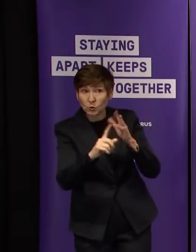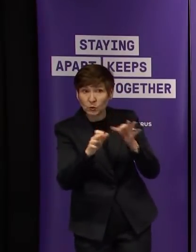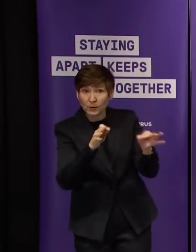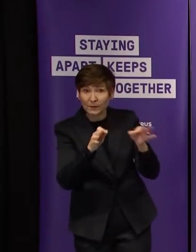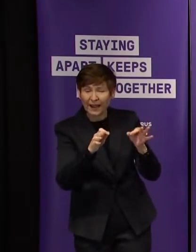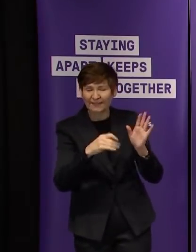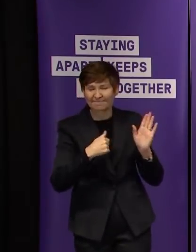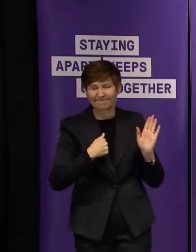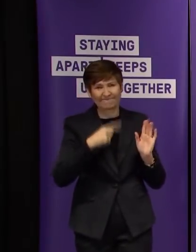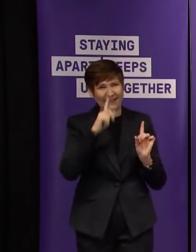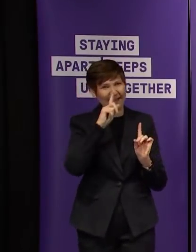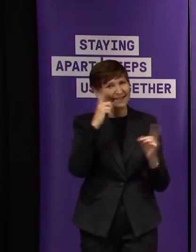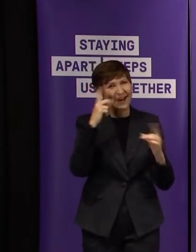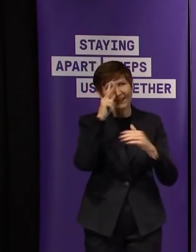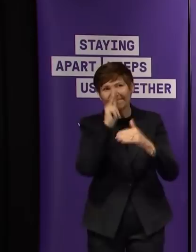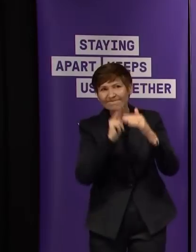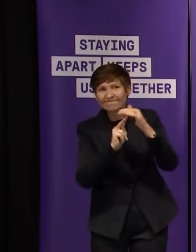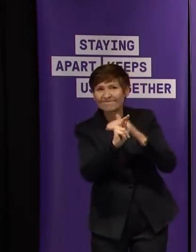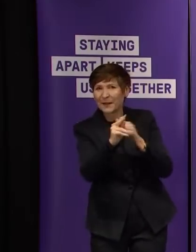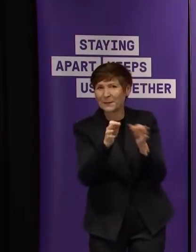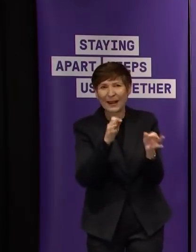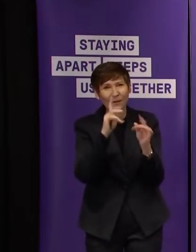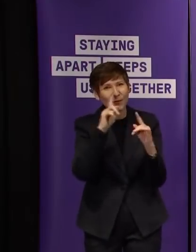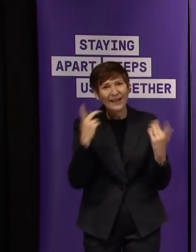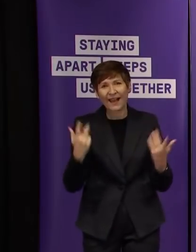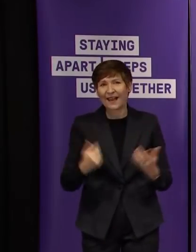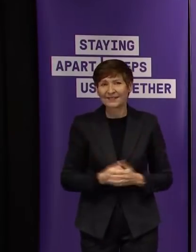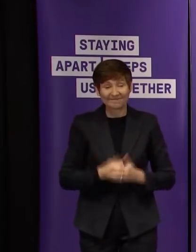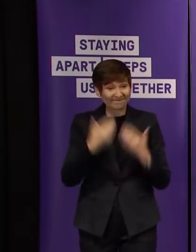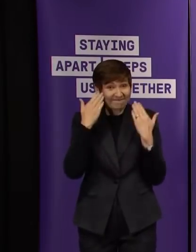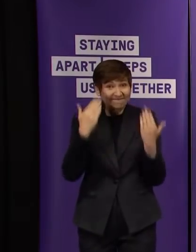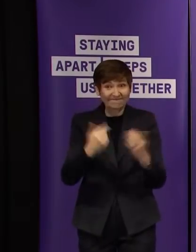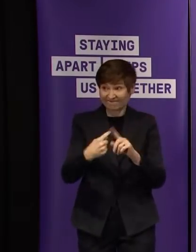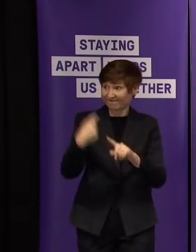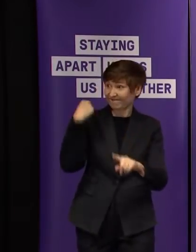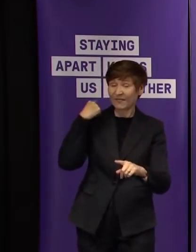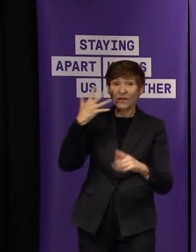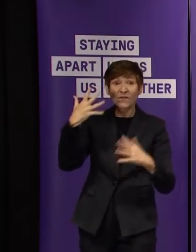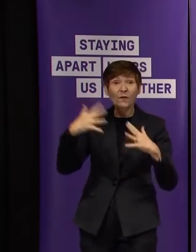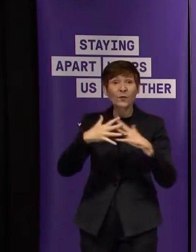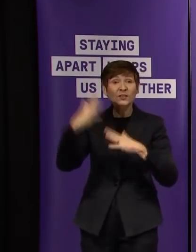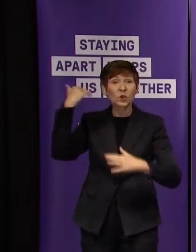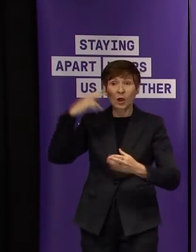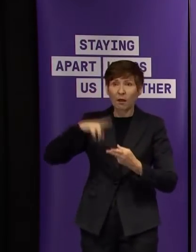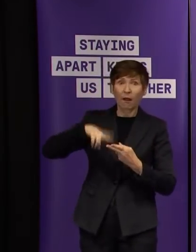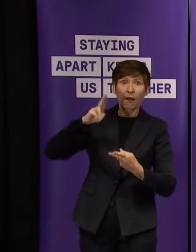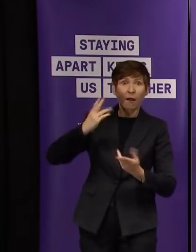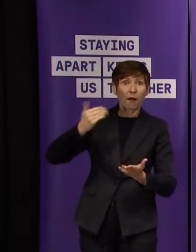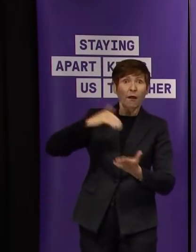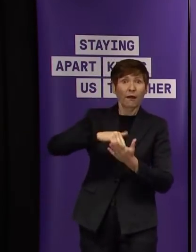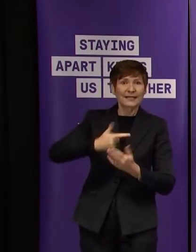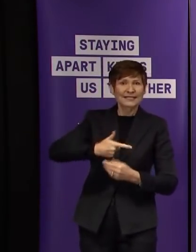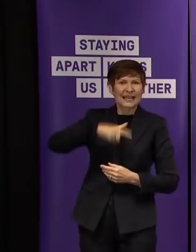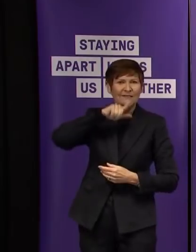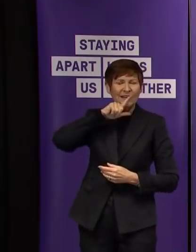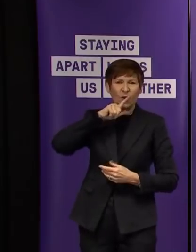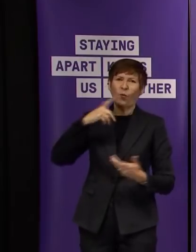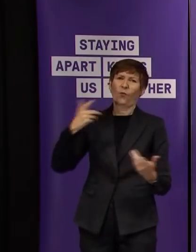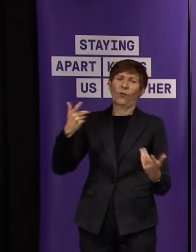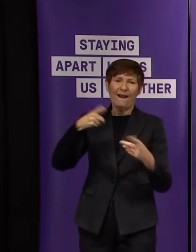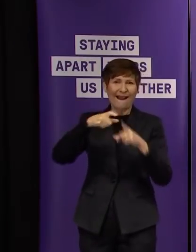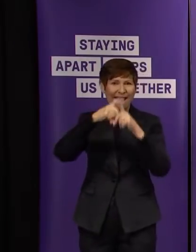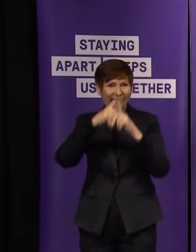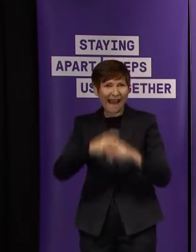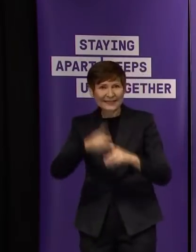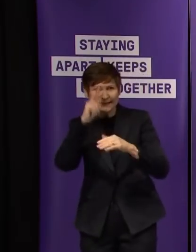I think we've needed to be able to follow the numbers. It's very hard to model a stage four when there really